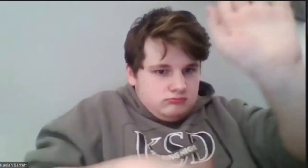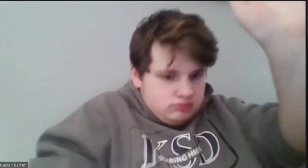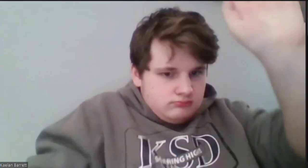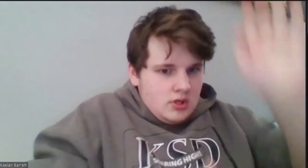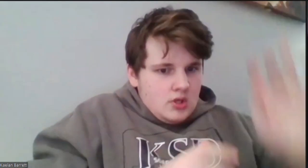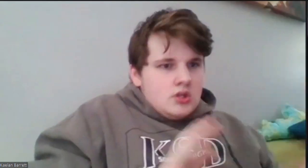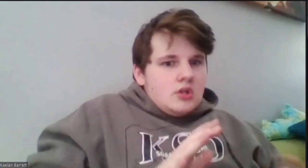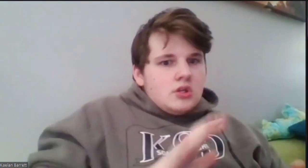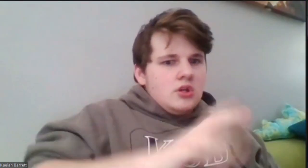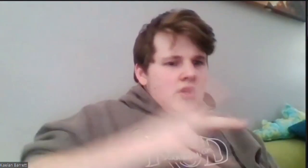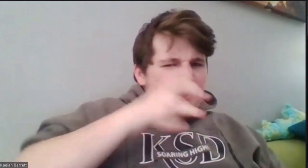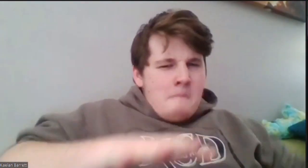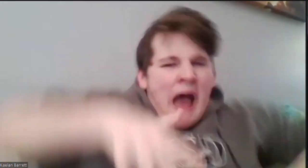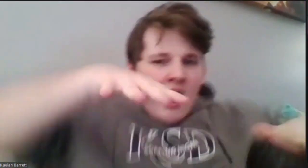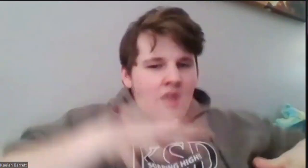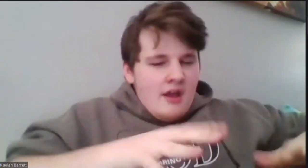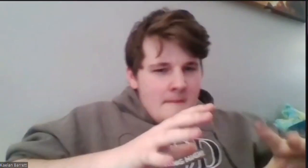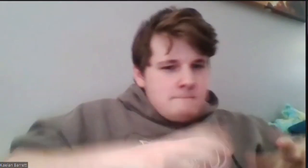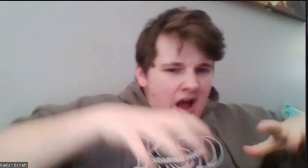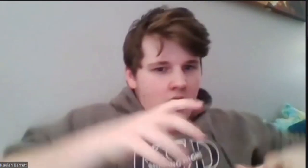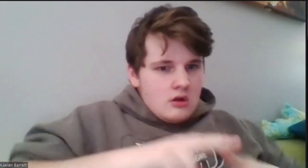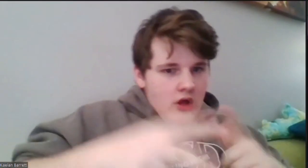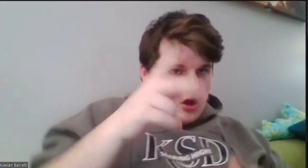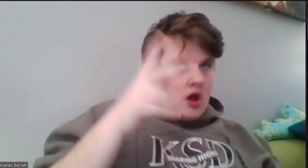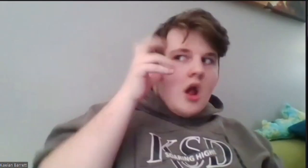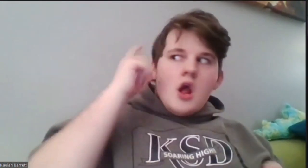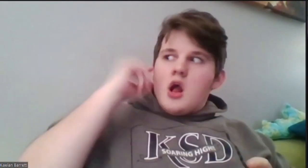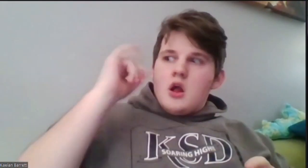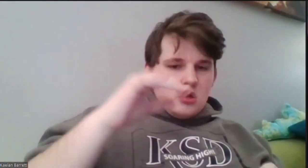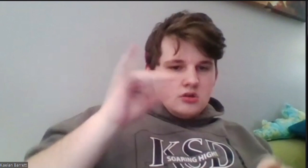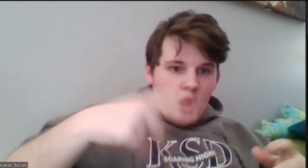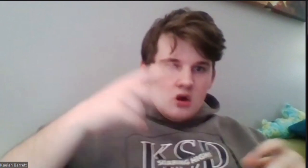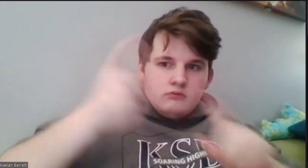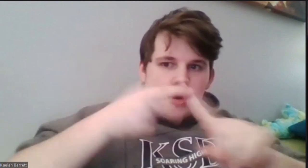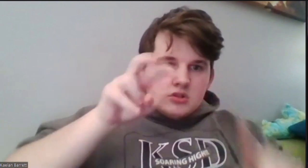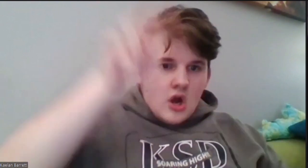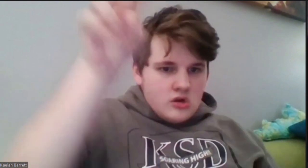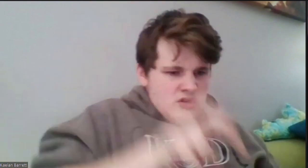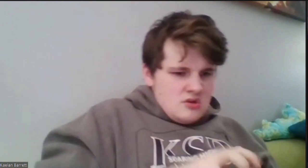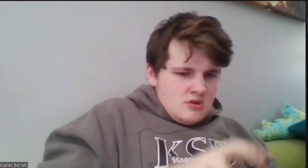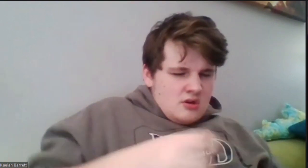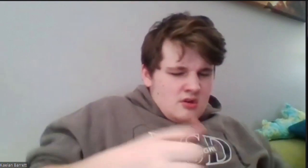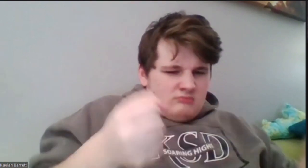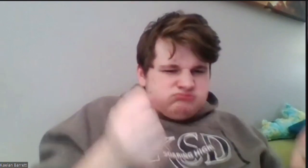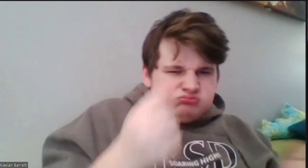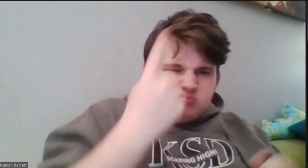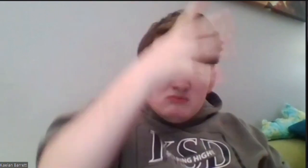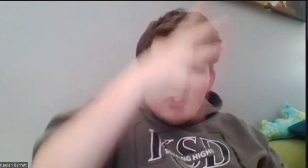locks all the doors he can. He, boom, there it is, the house is shaking again, and it sounds like